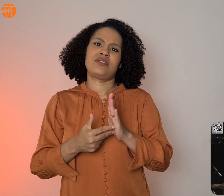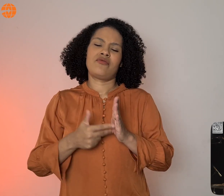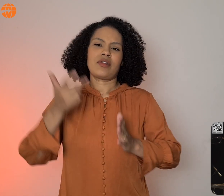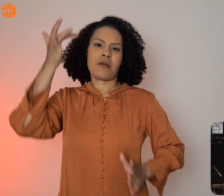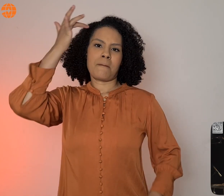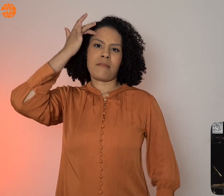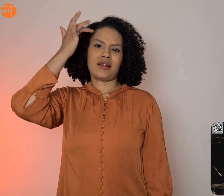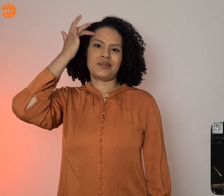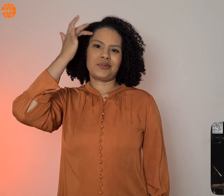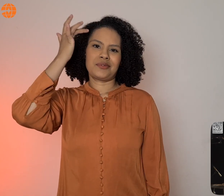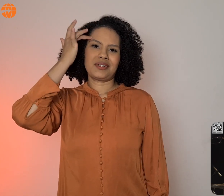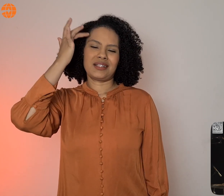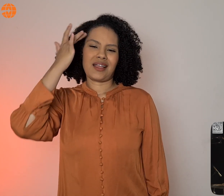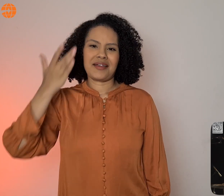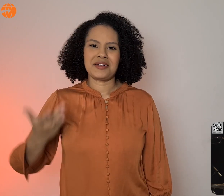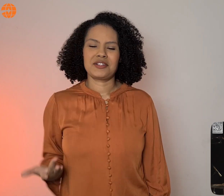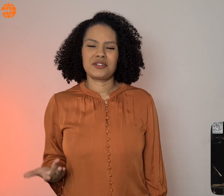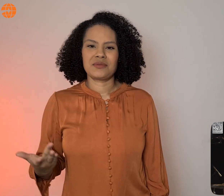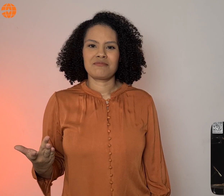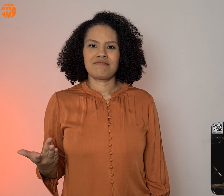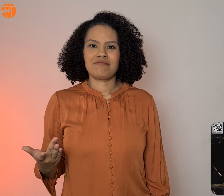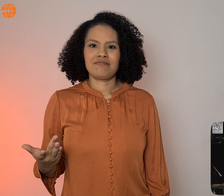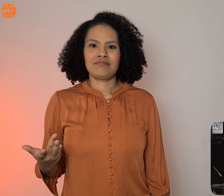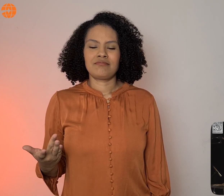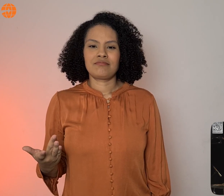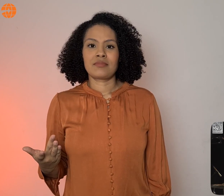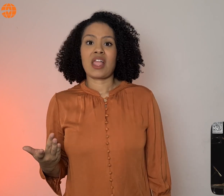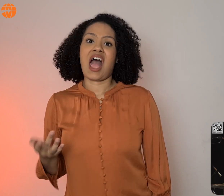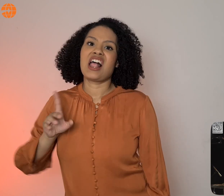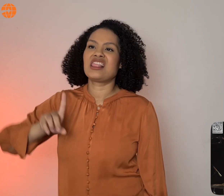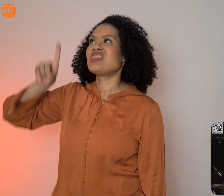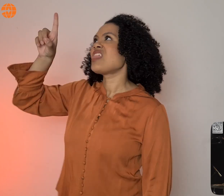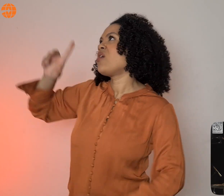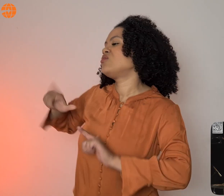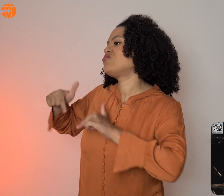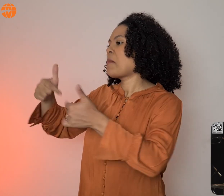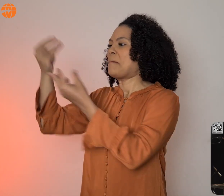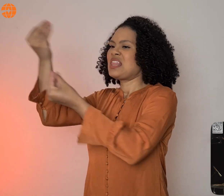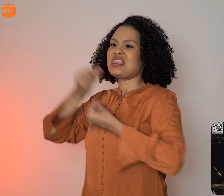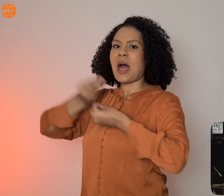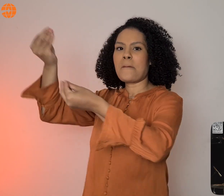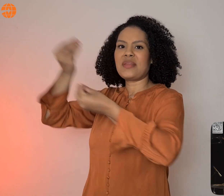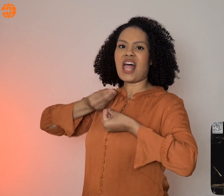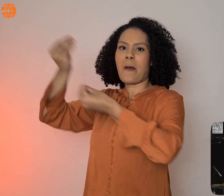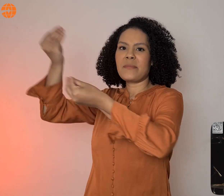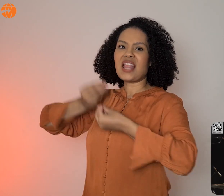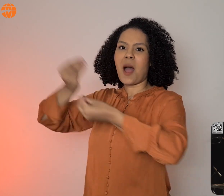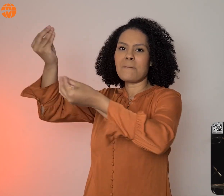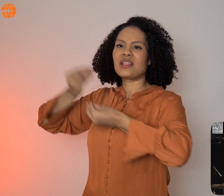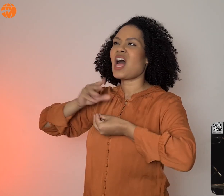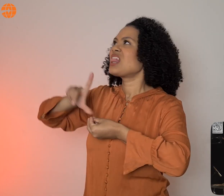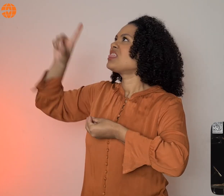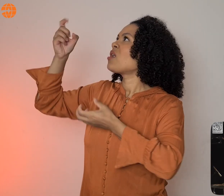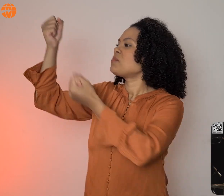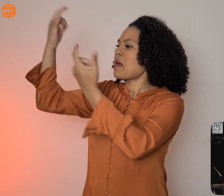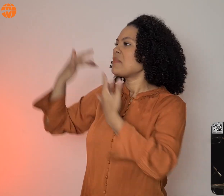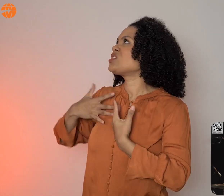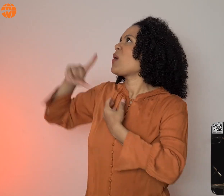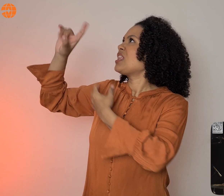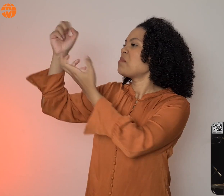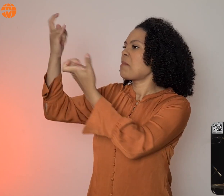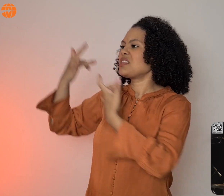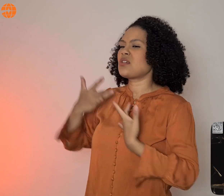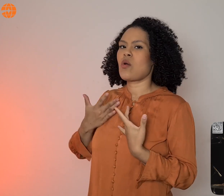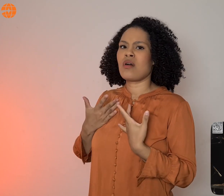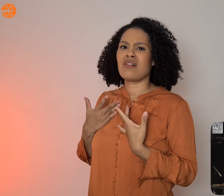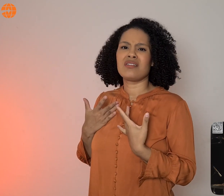verdadeiro sinal da maturidade. When we become less concerned about what God should be doing for us and Quando- more aware of how we can bless